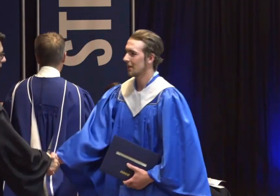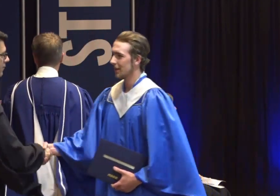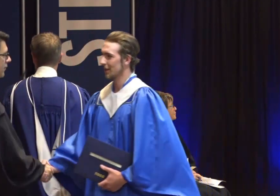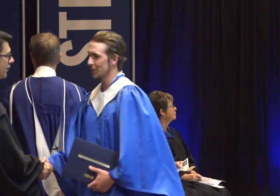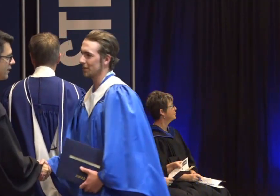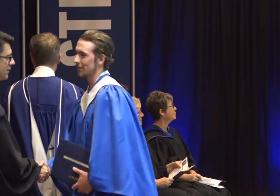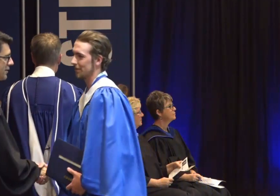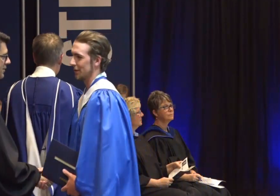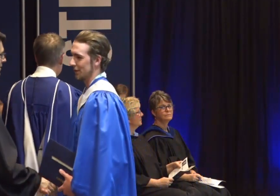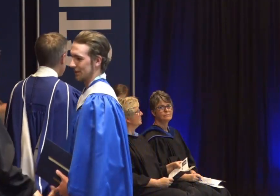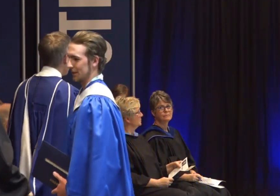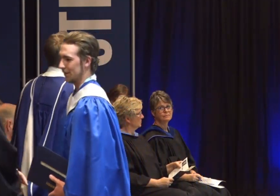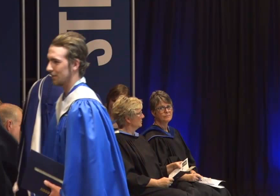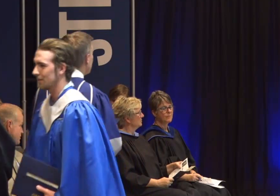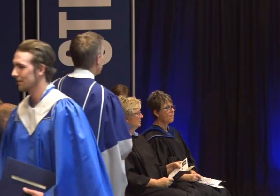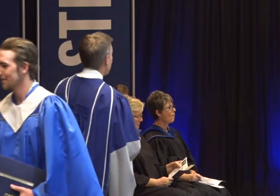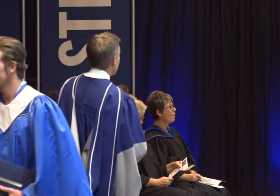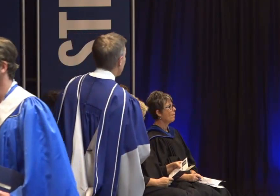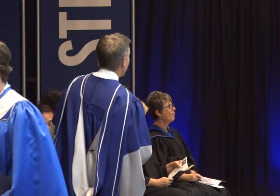David Griffin.